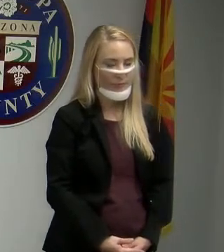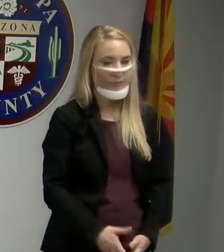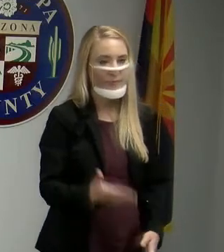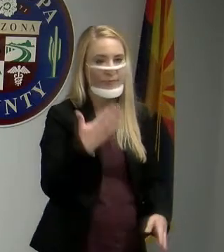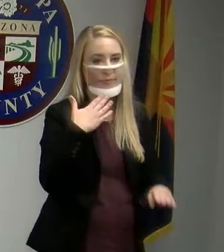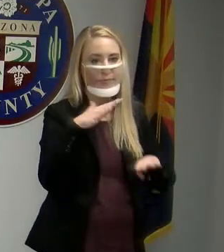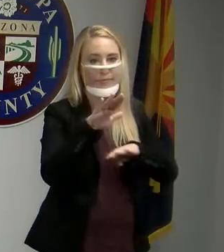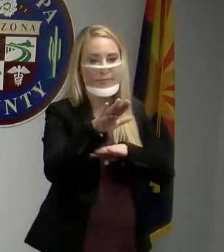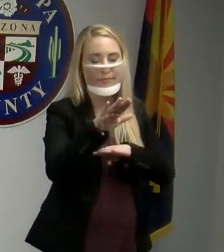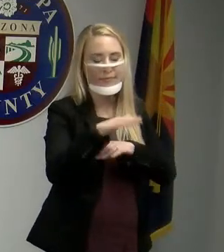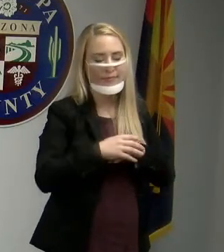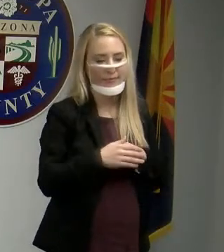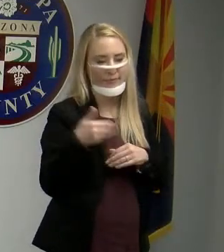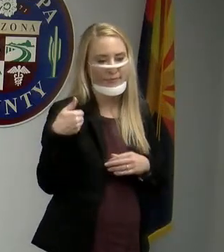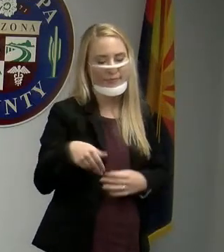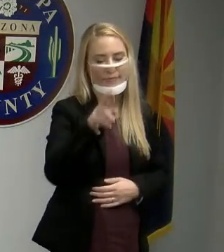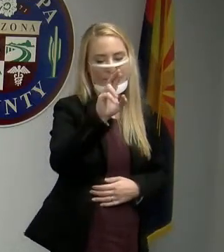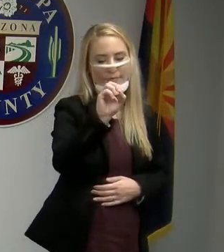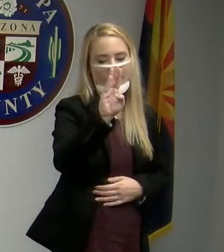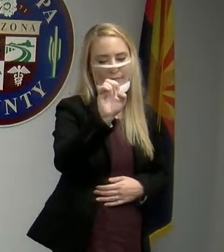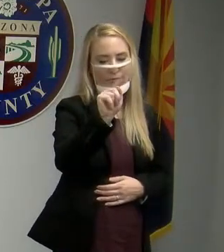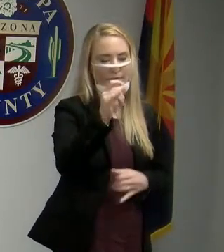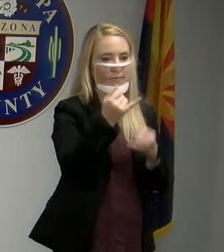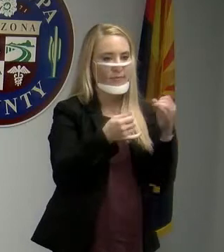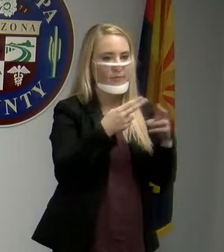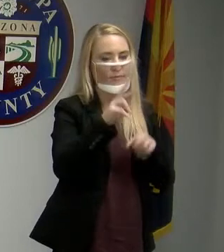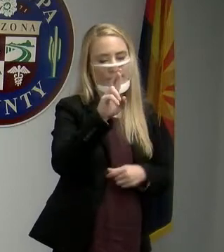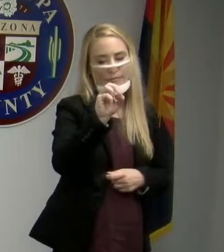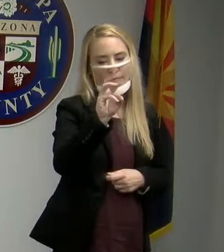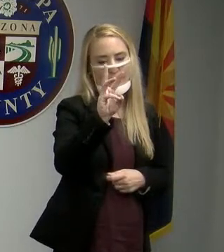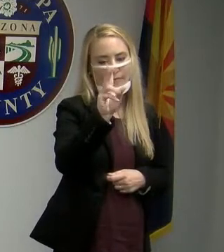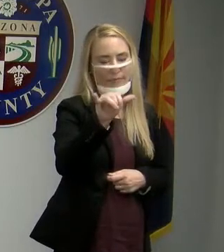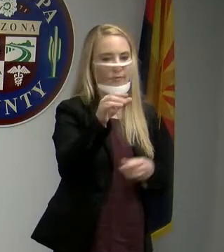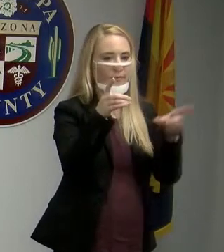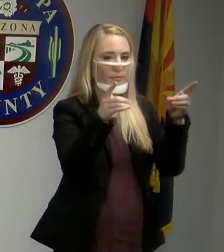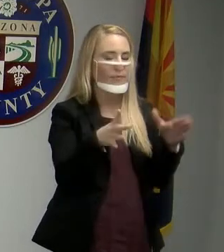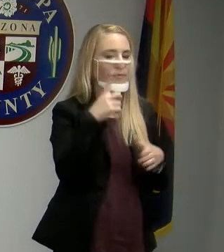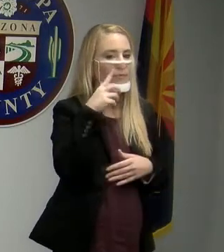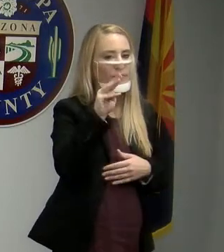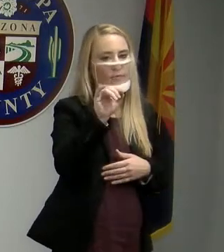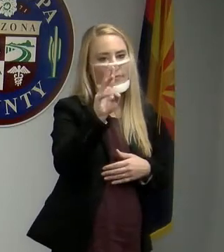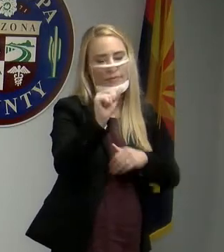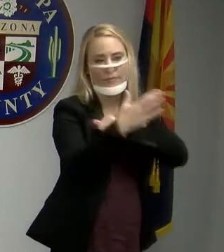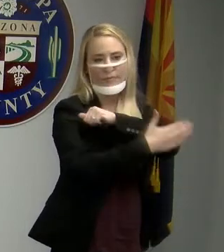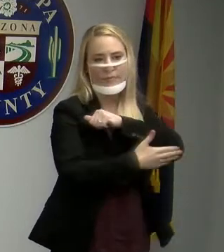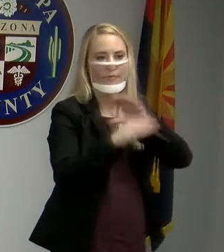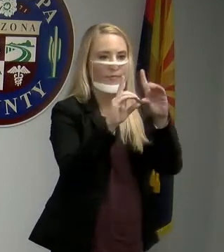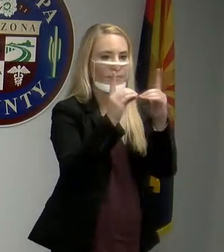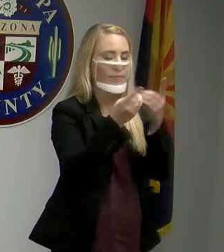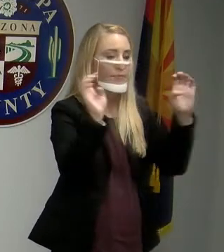Good afternoon. My name is Robert Rowley, and I'm the Director for the Maricopa County Department of Emergency Management.